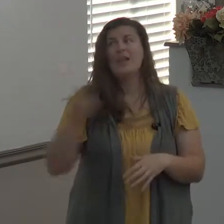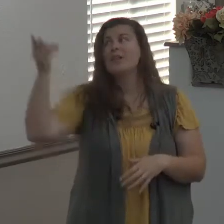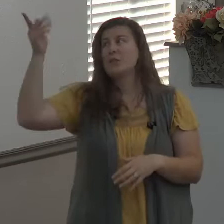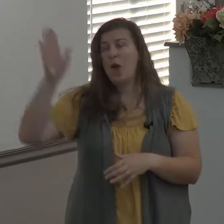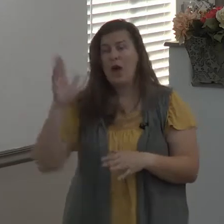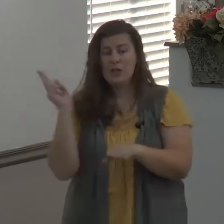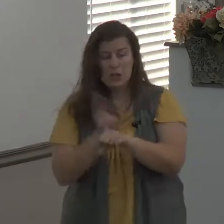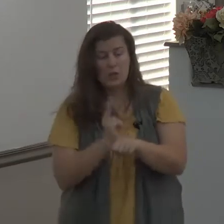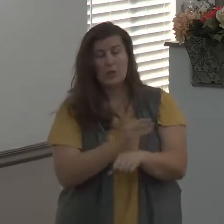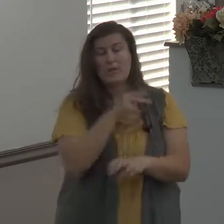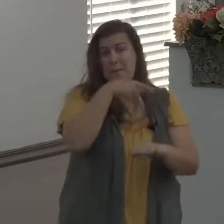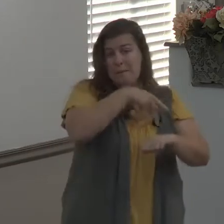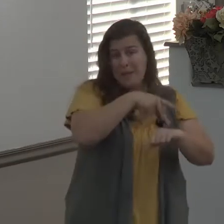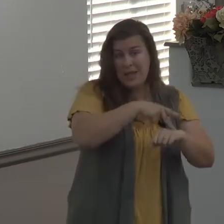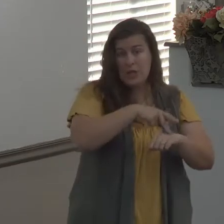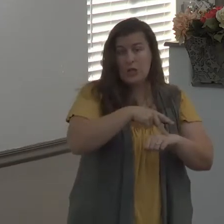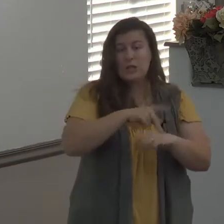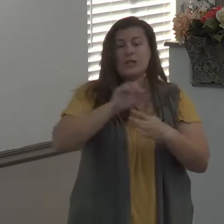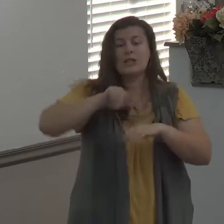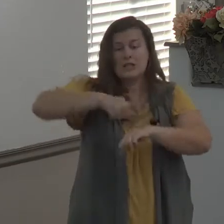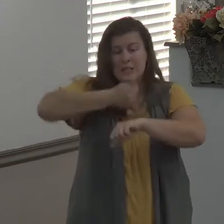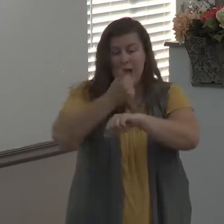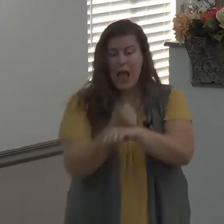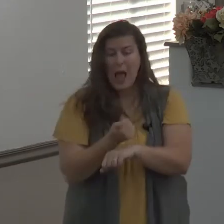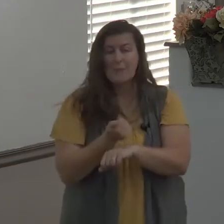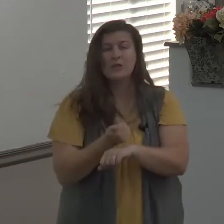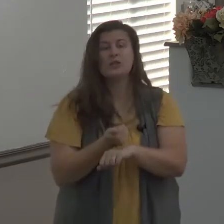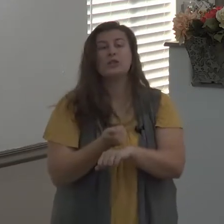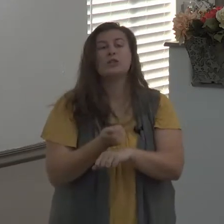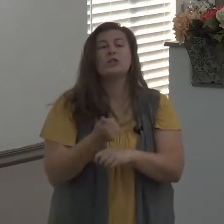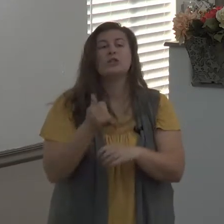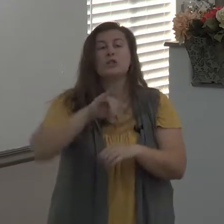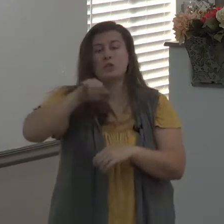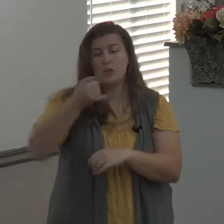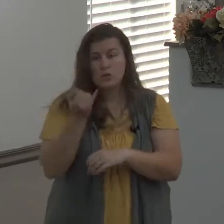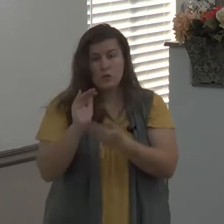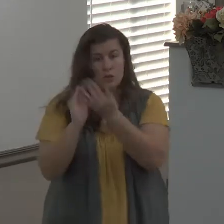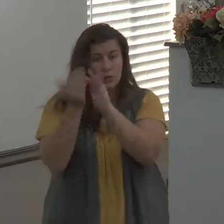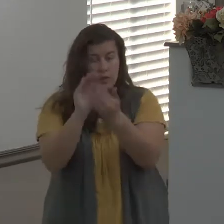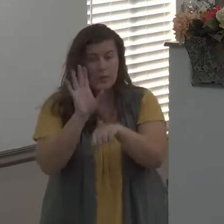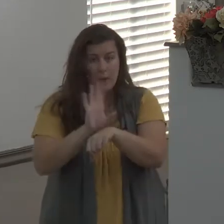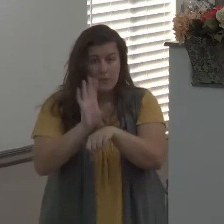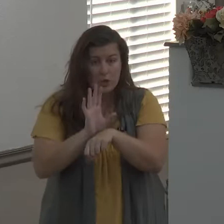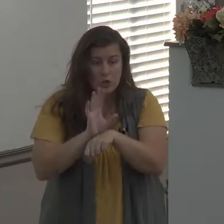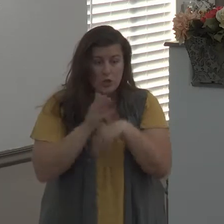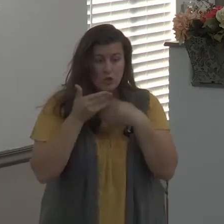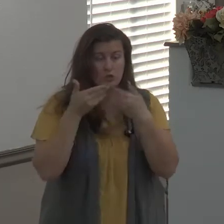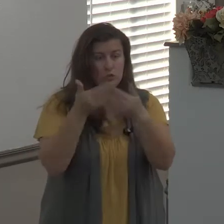He wouldn't be the man whom God used to really get the church in Jerusalem going.